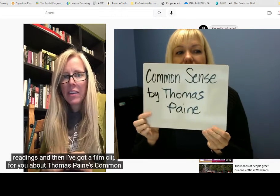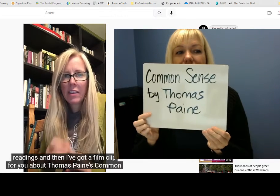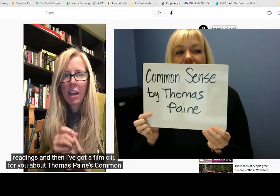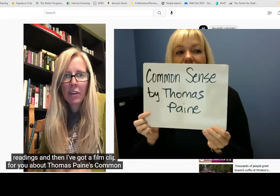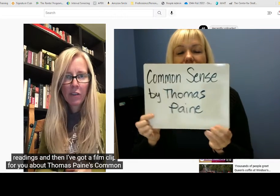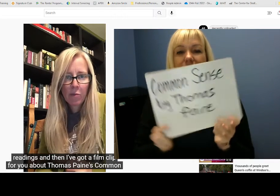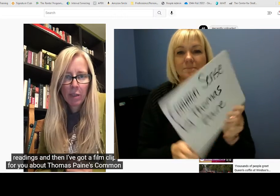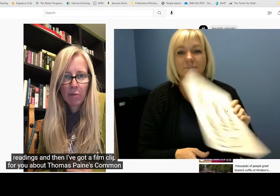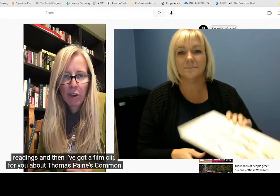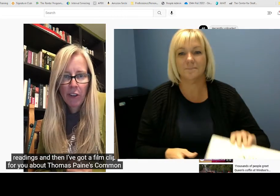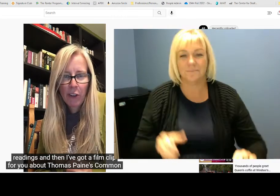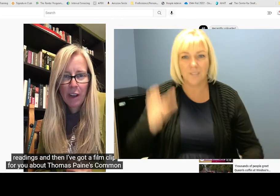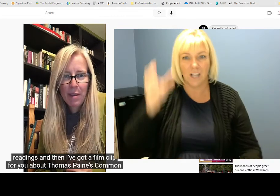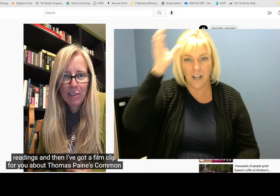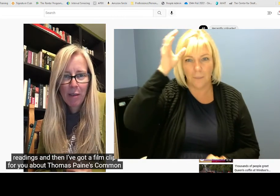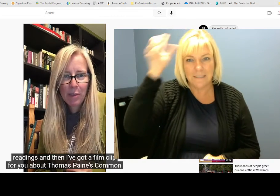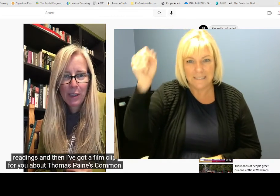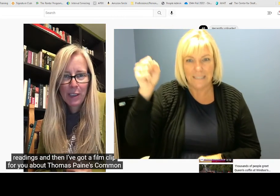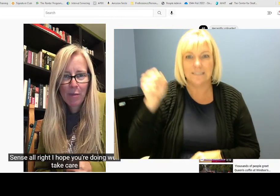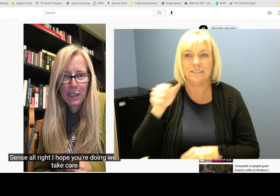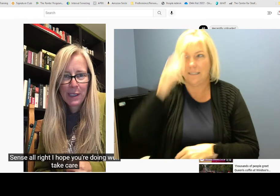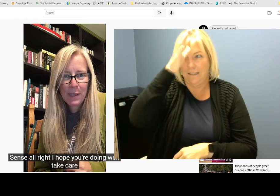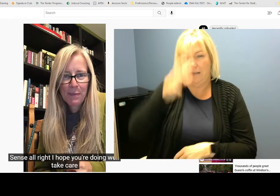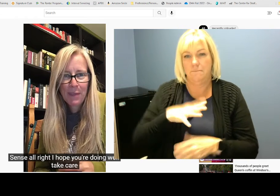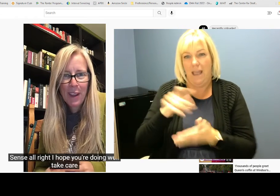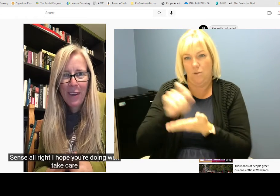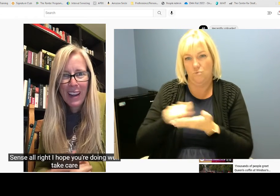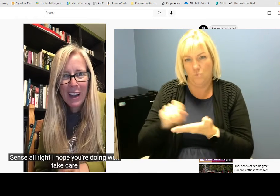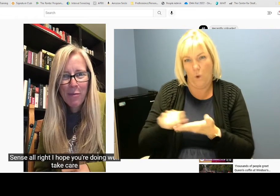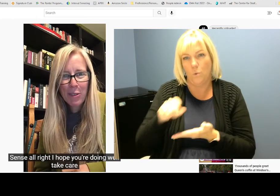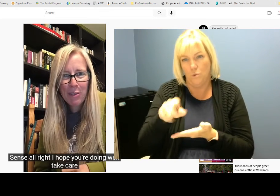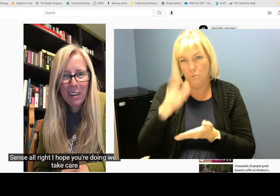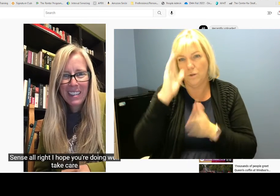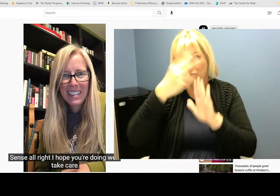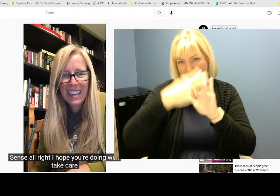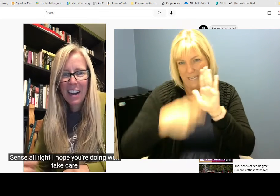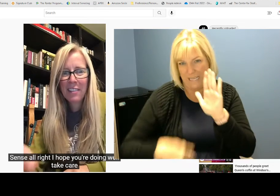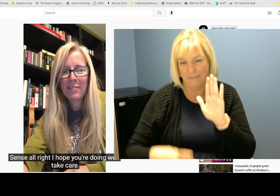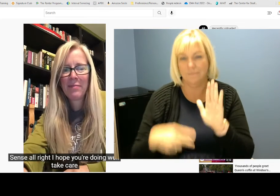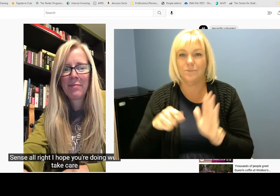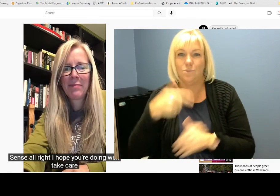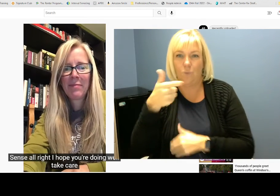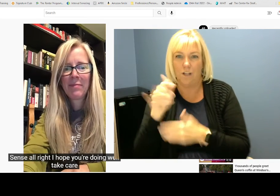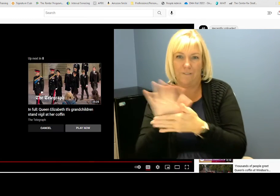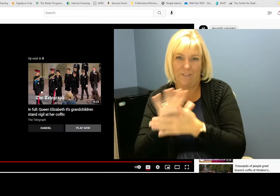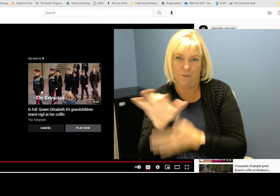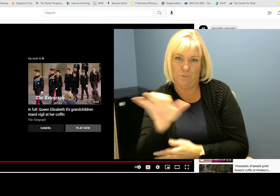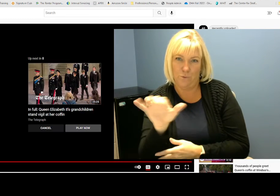and then I've got a film clip for you about Thomas Paine's Common Sense. All right, I hope you're doing well. Take care.